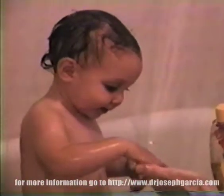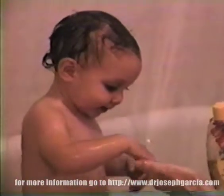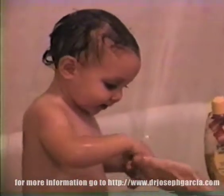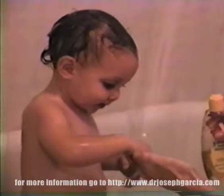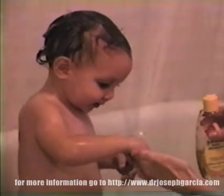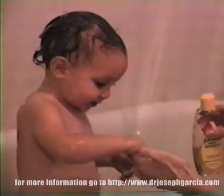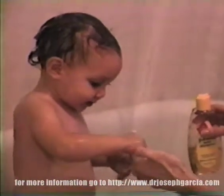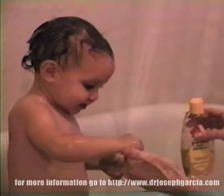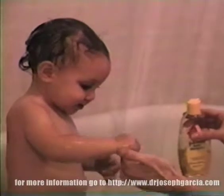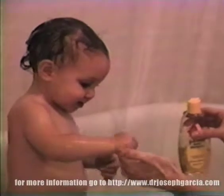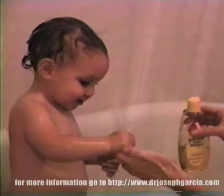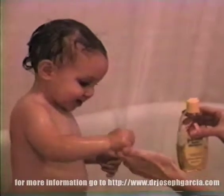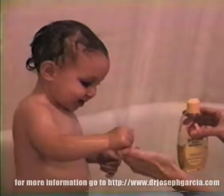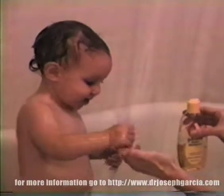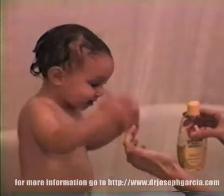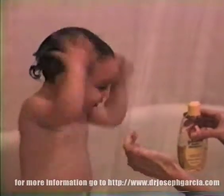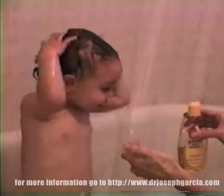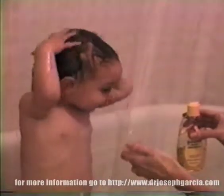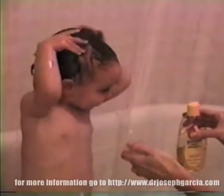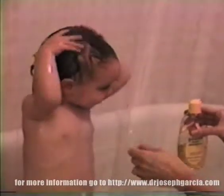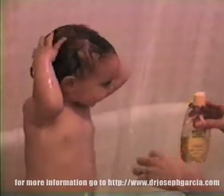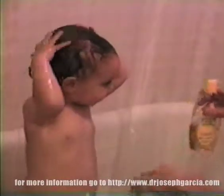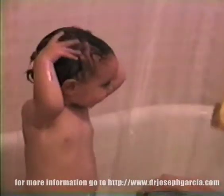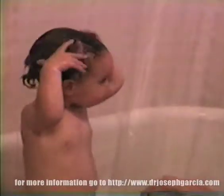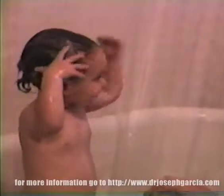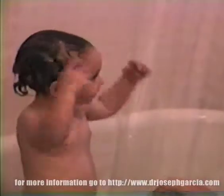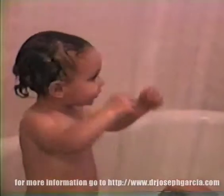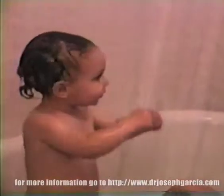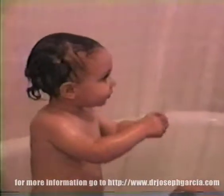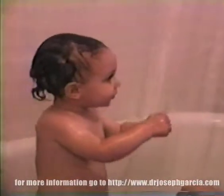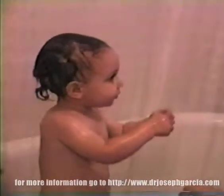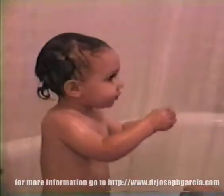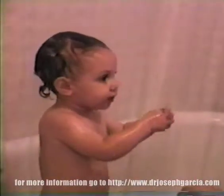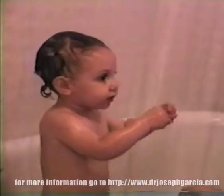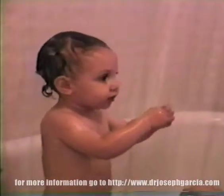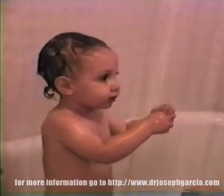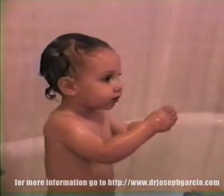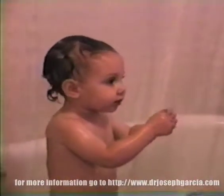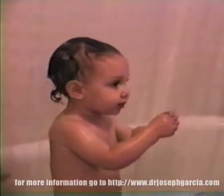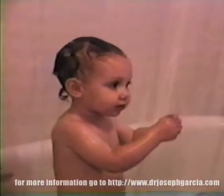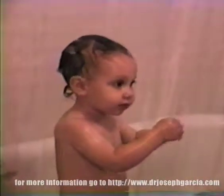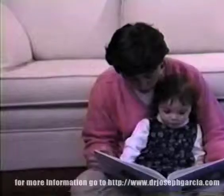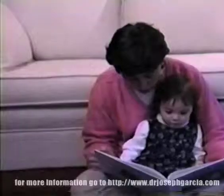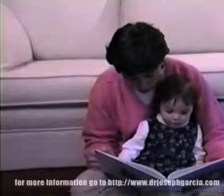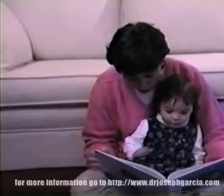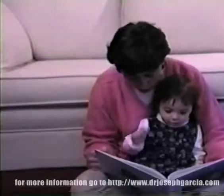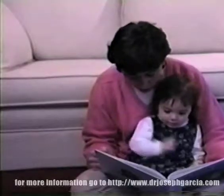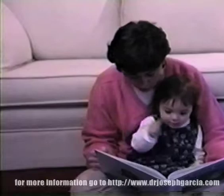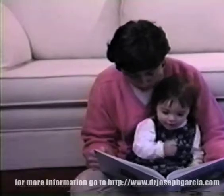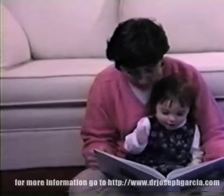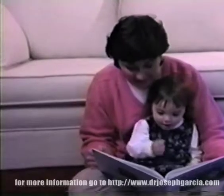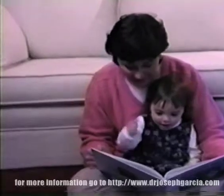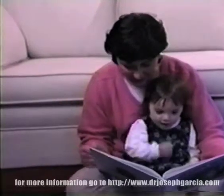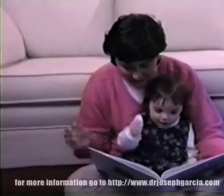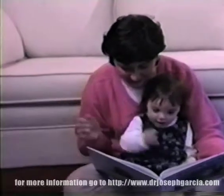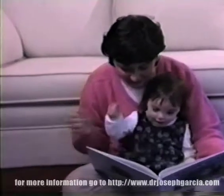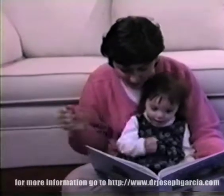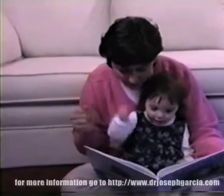Wash your hair. Children who sign tend to speak earlier, and when they do, they have more to say. Also, they found out that children not